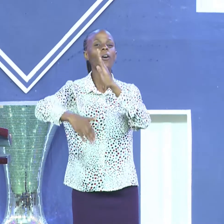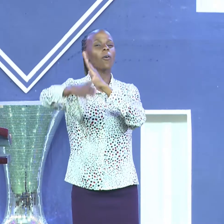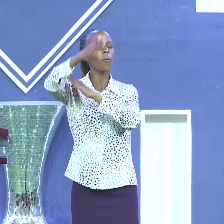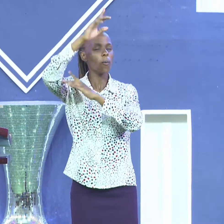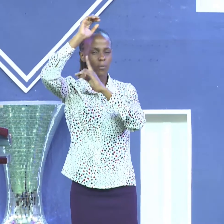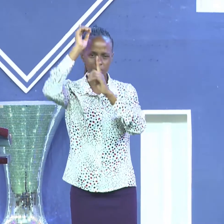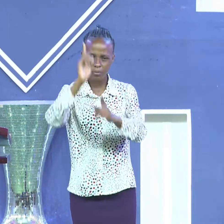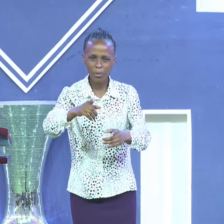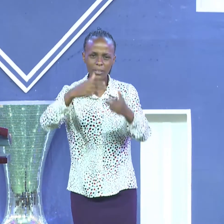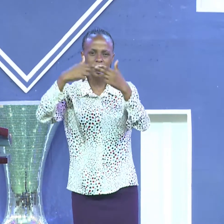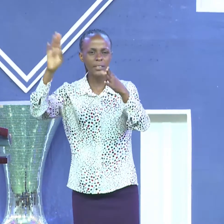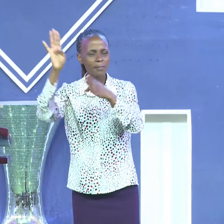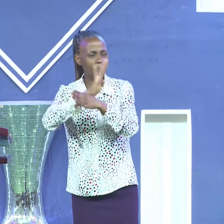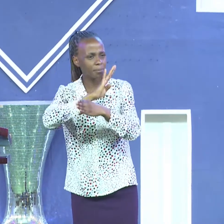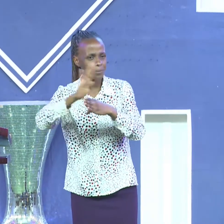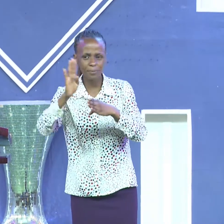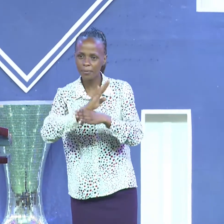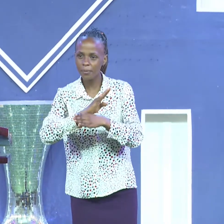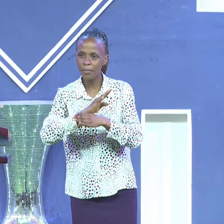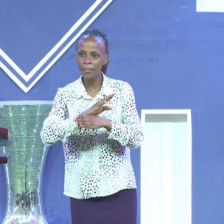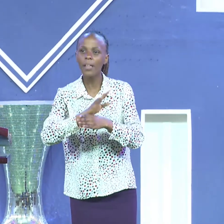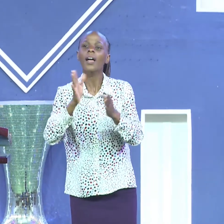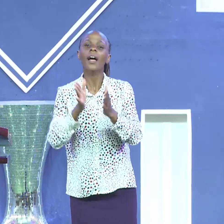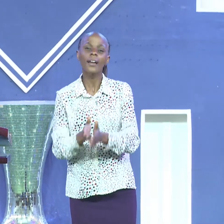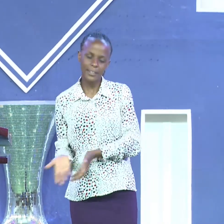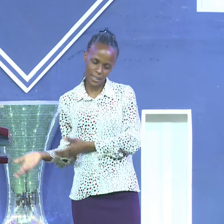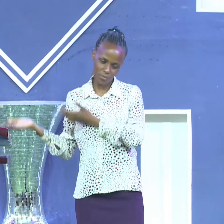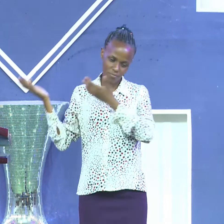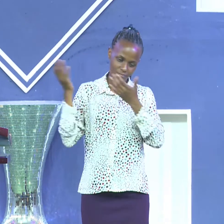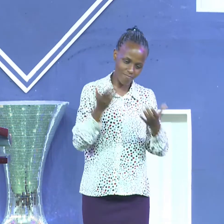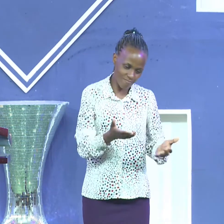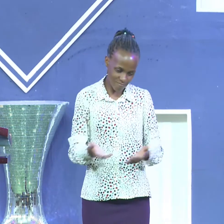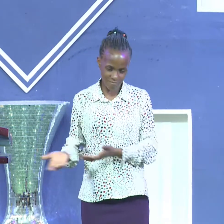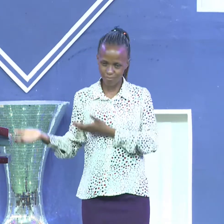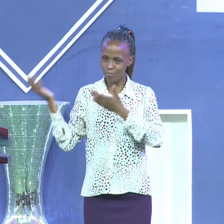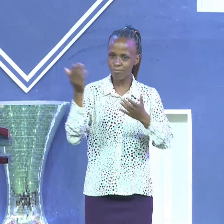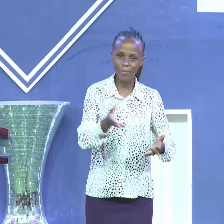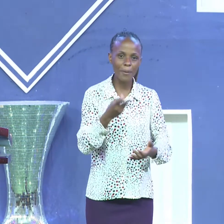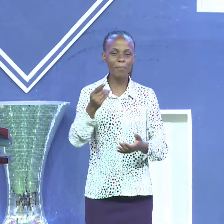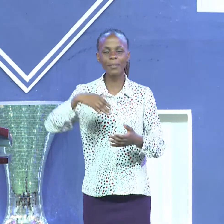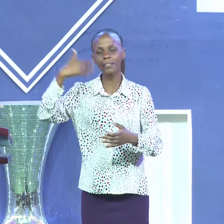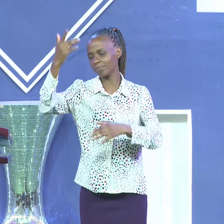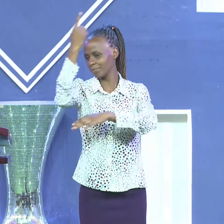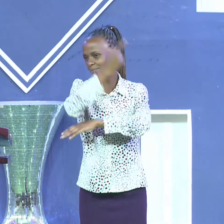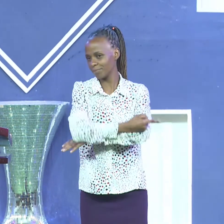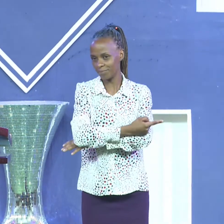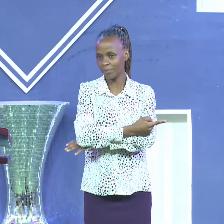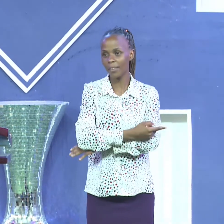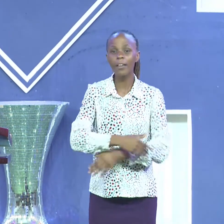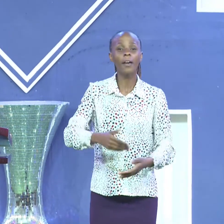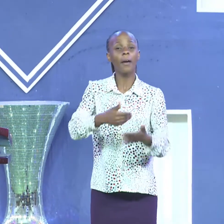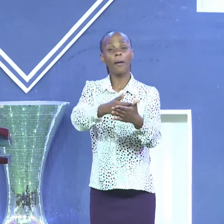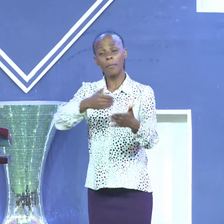60,000 a month, and the Lord helped me to begin my own business that brings in money every day.